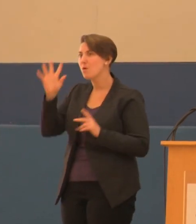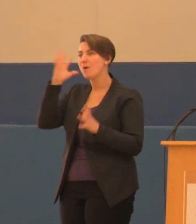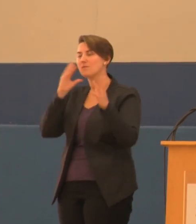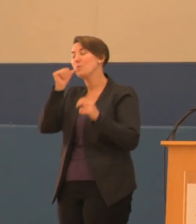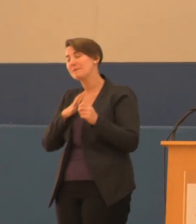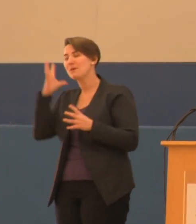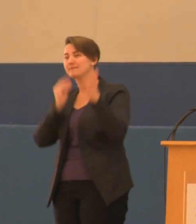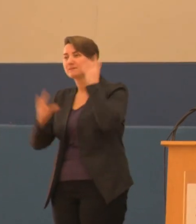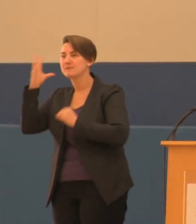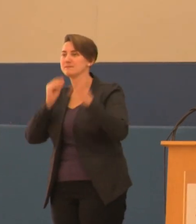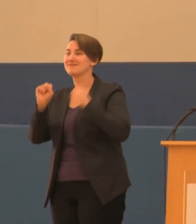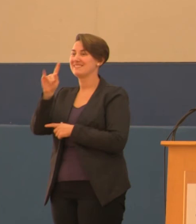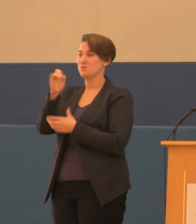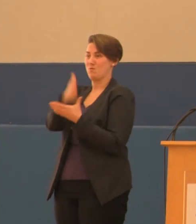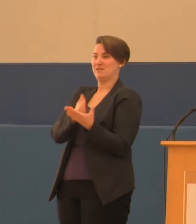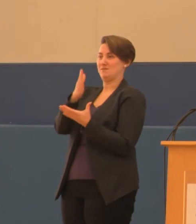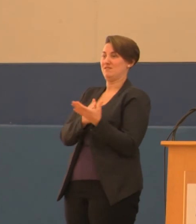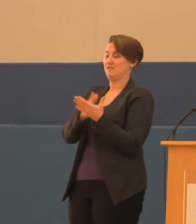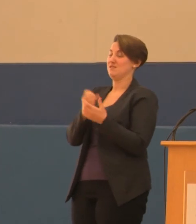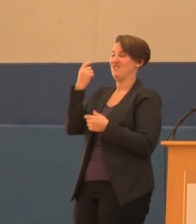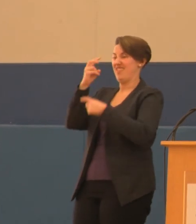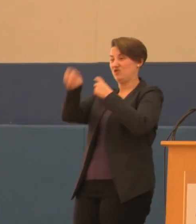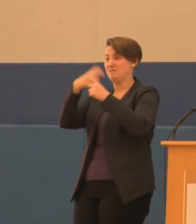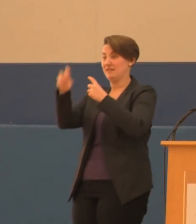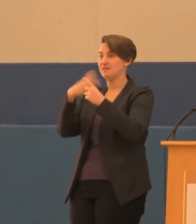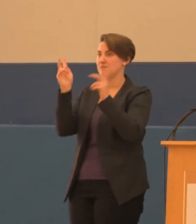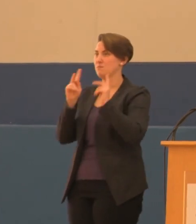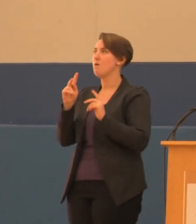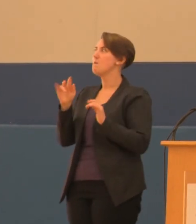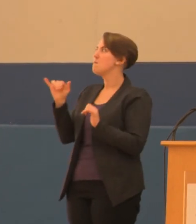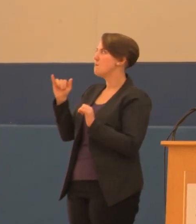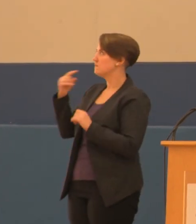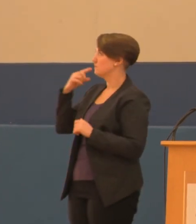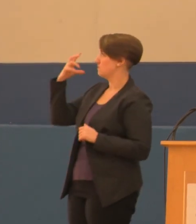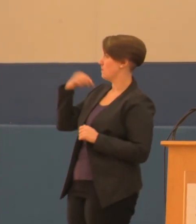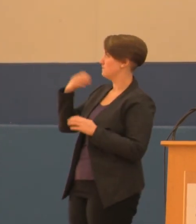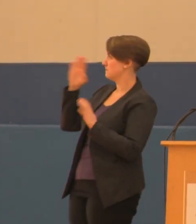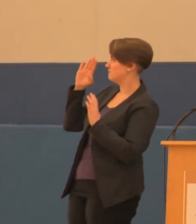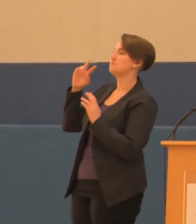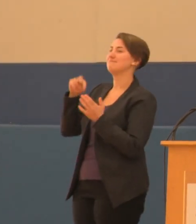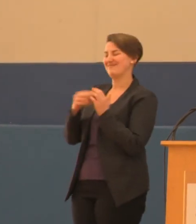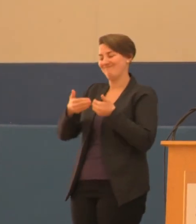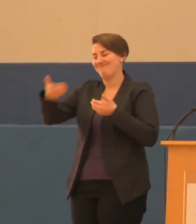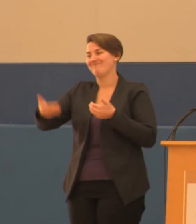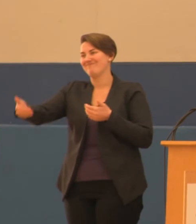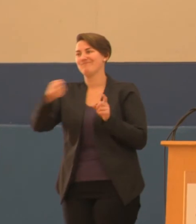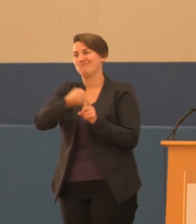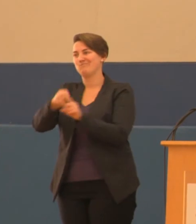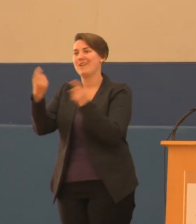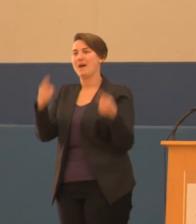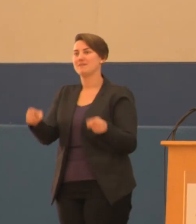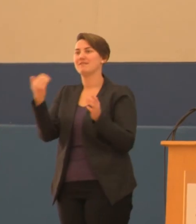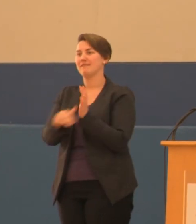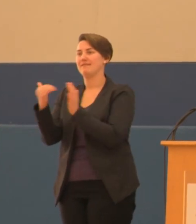harassed. So because those early gymnasts listened, many other women were sexually harassed and abused. It